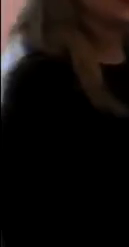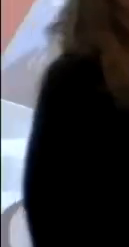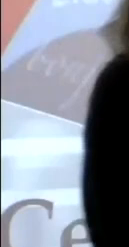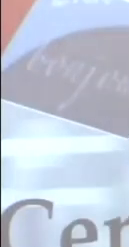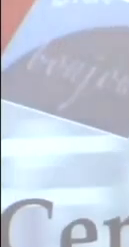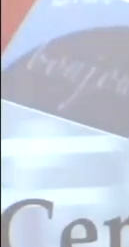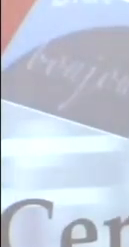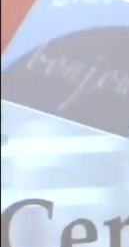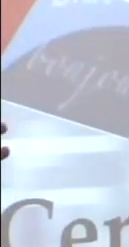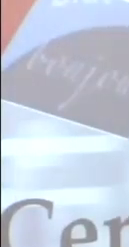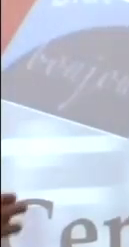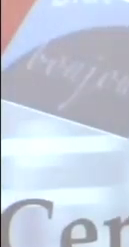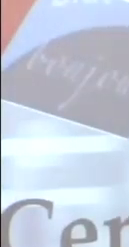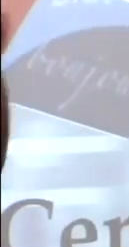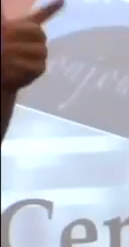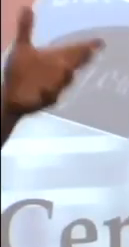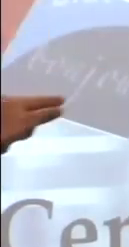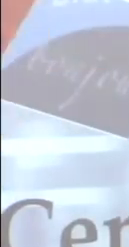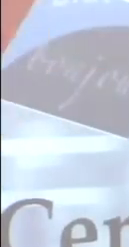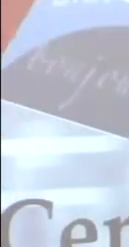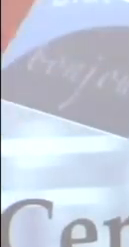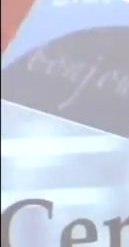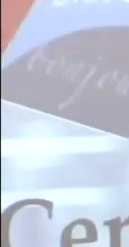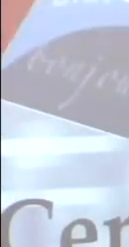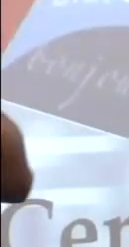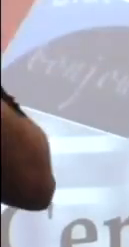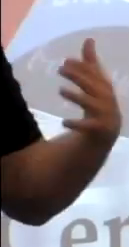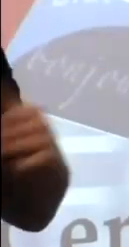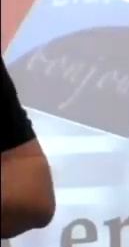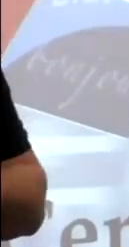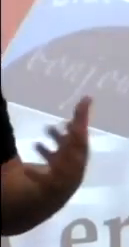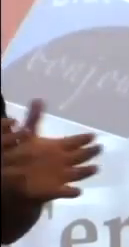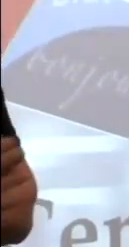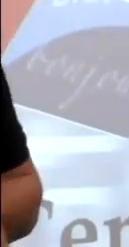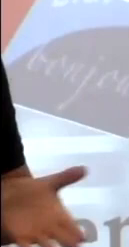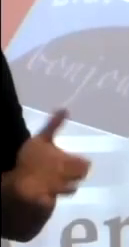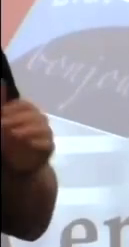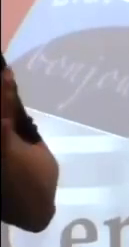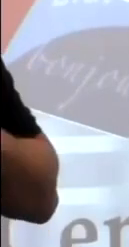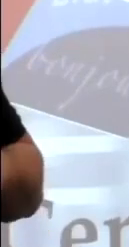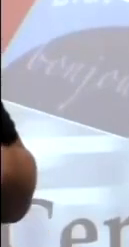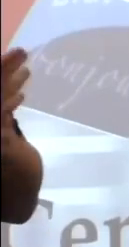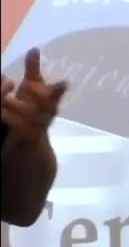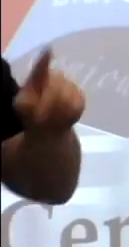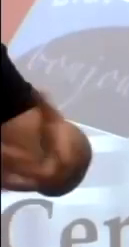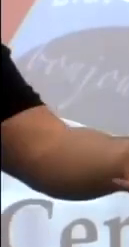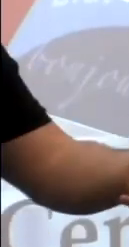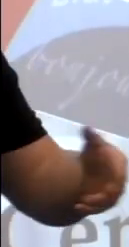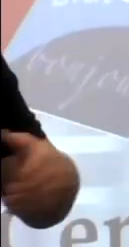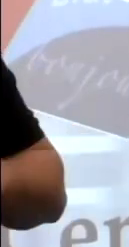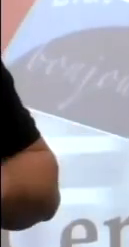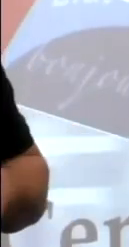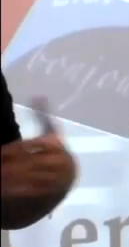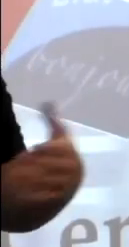Wonderful. Well, thank you all for joining us here this afternoon, whether in person or on Zoom.